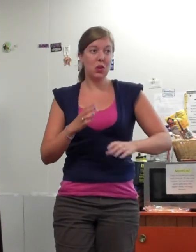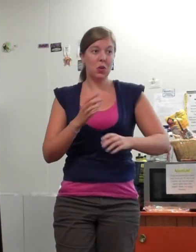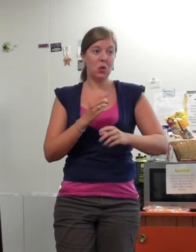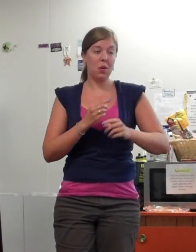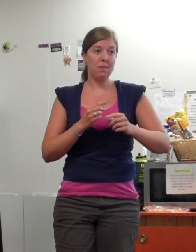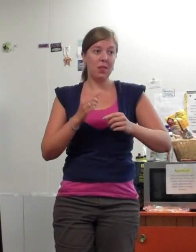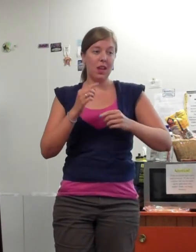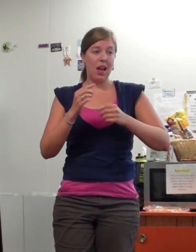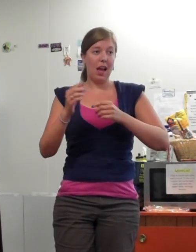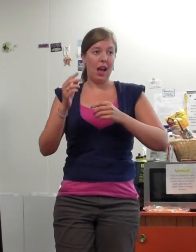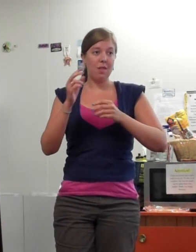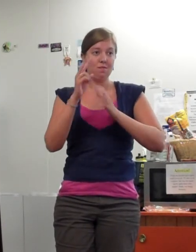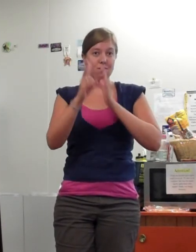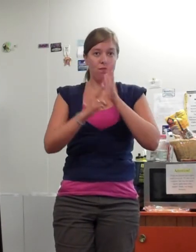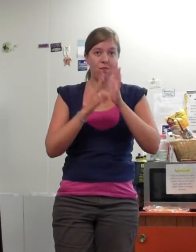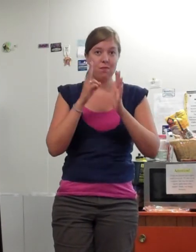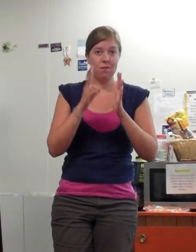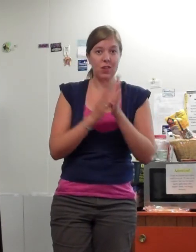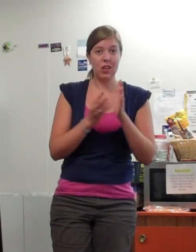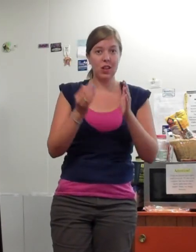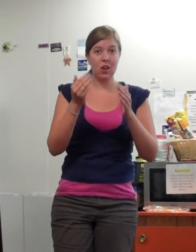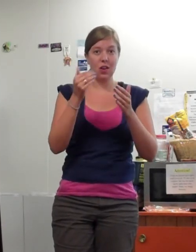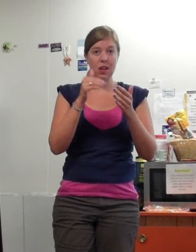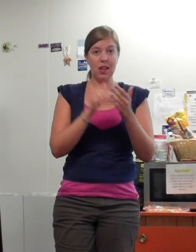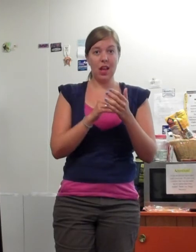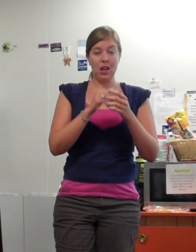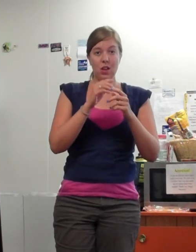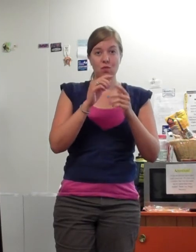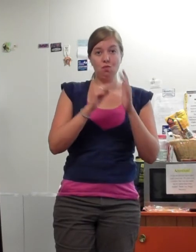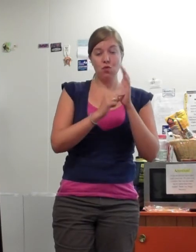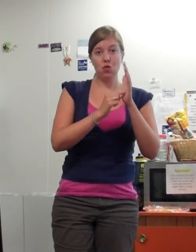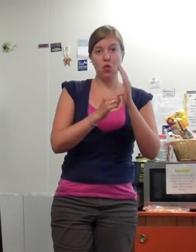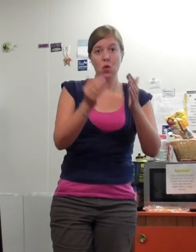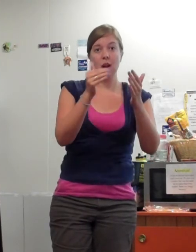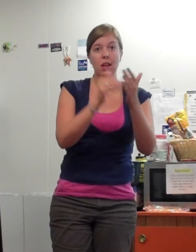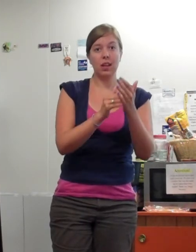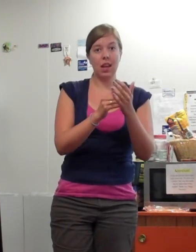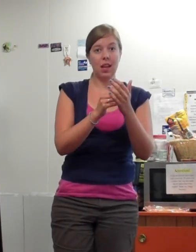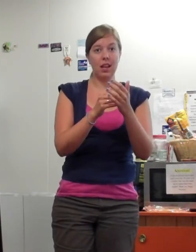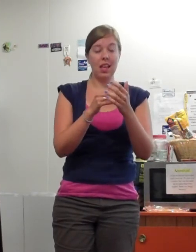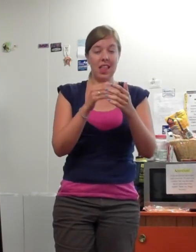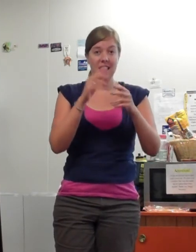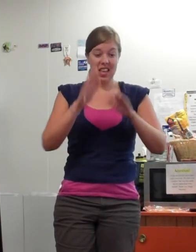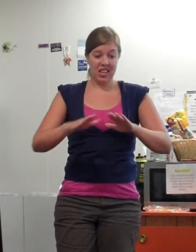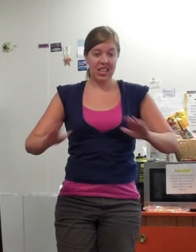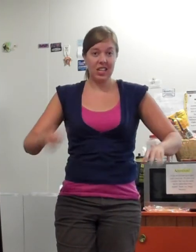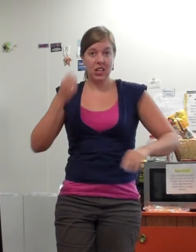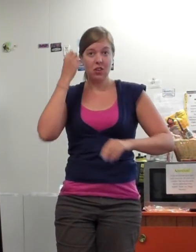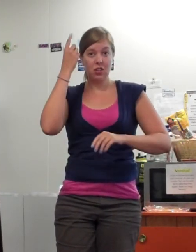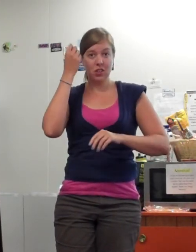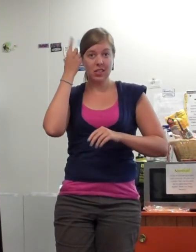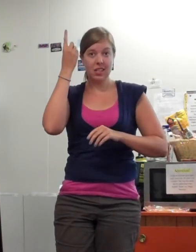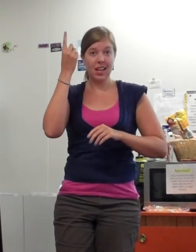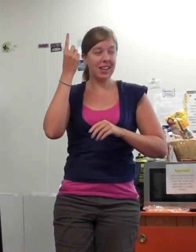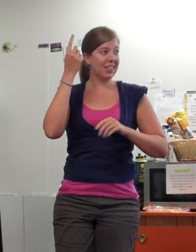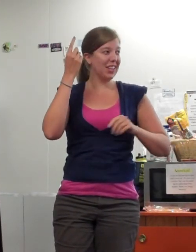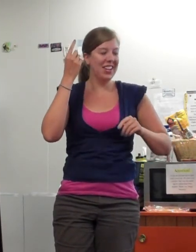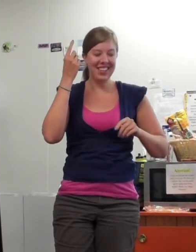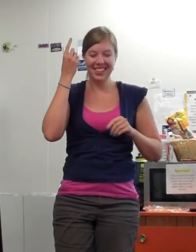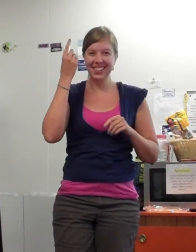video, and then I would show the video again. Because then kids would get more out of the video now that we've just talked about all of